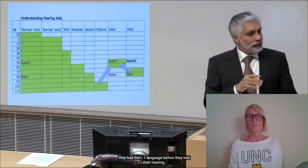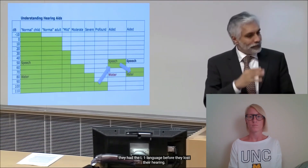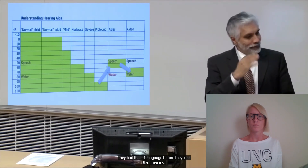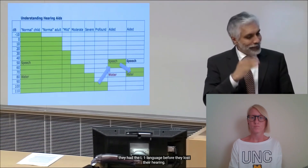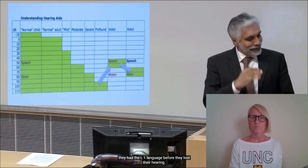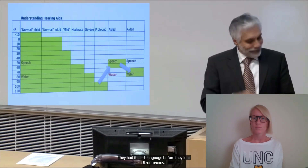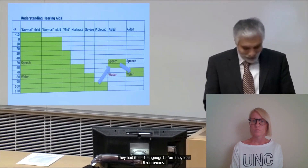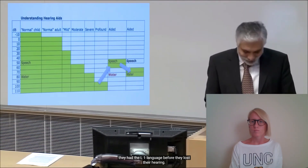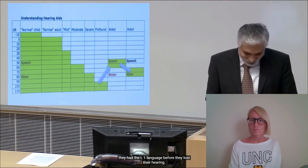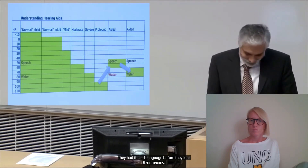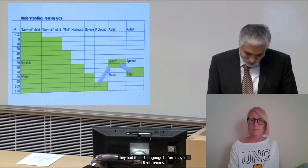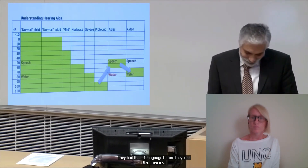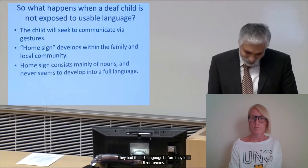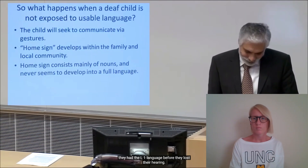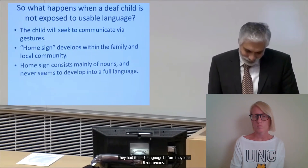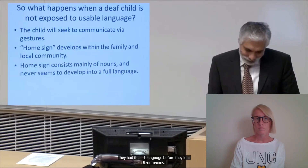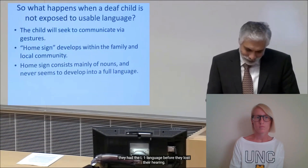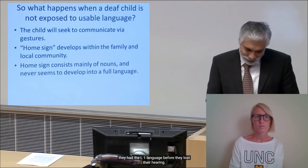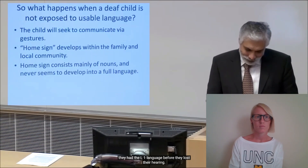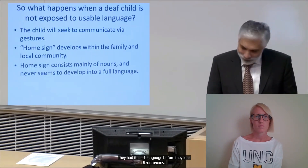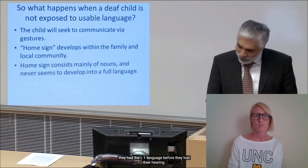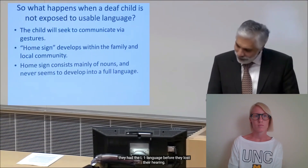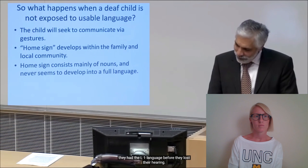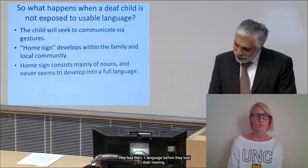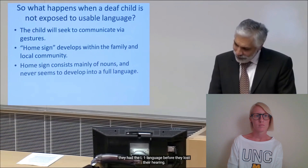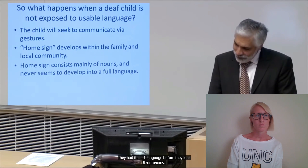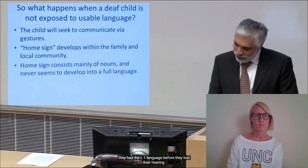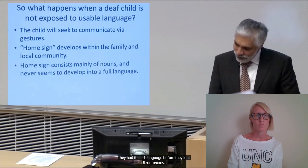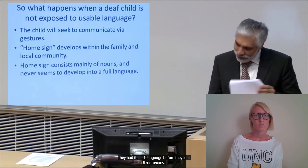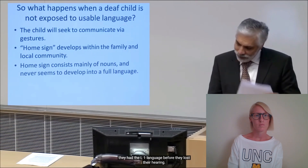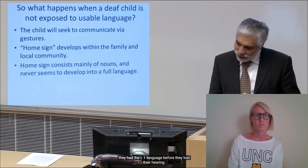L1 language before they lost their hearing.